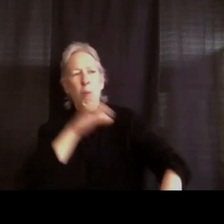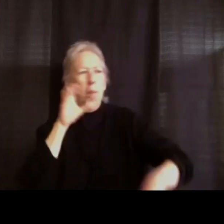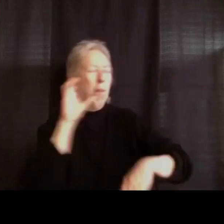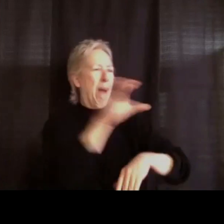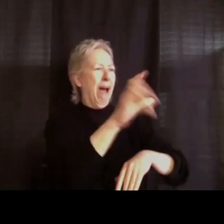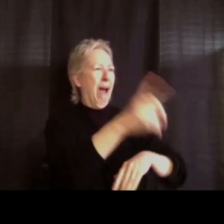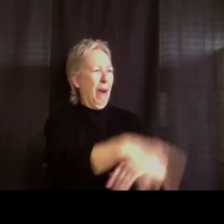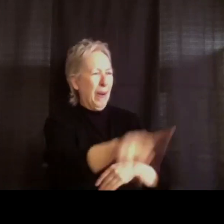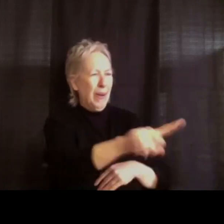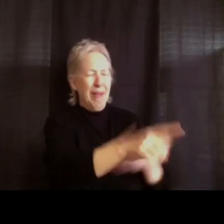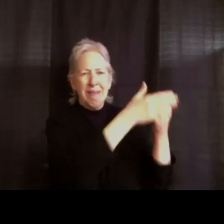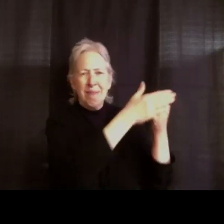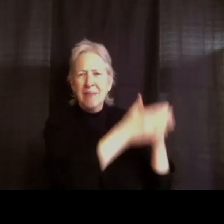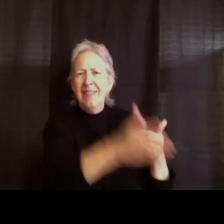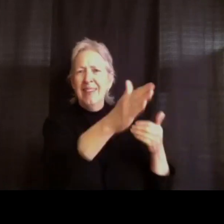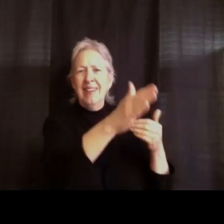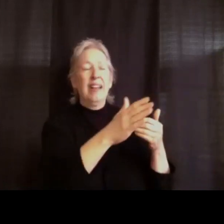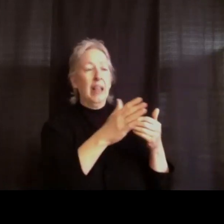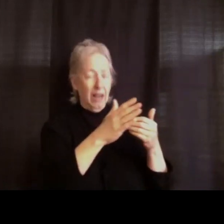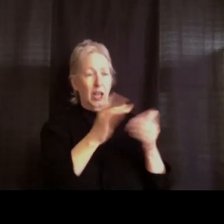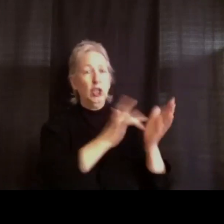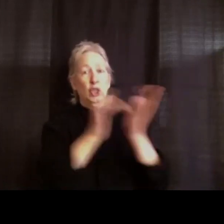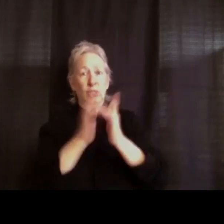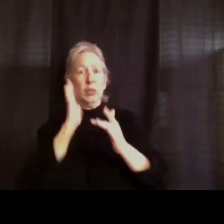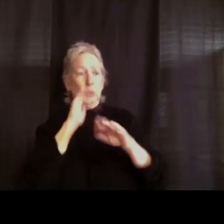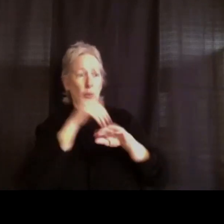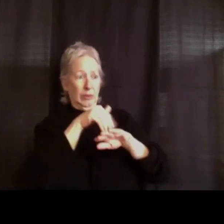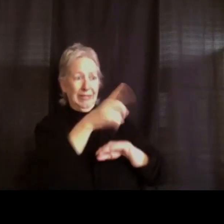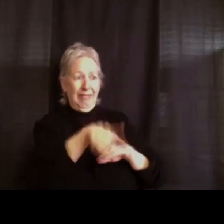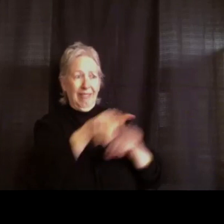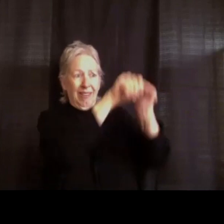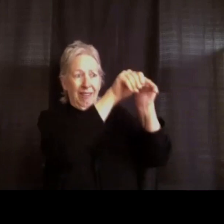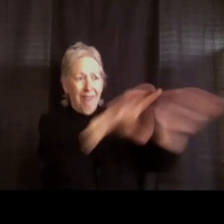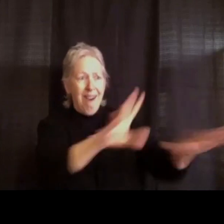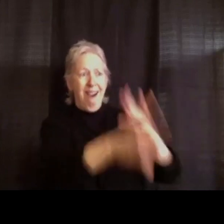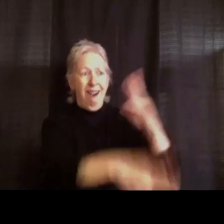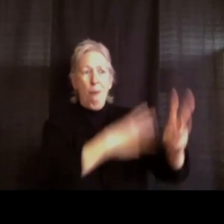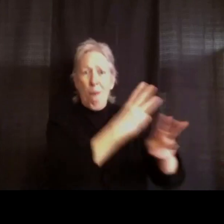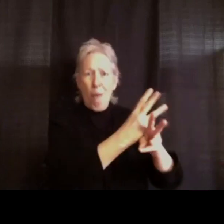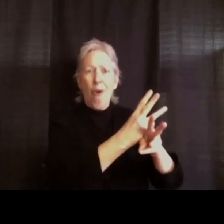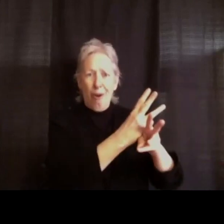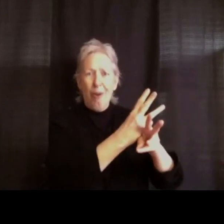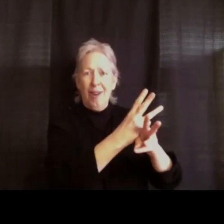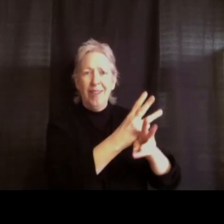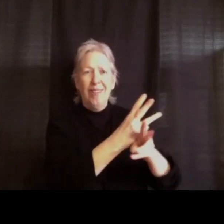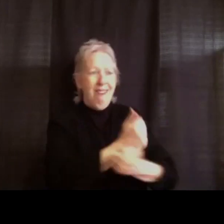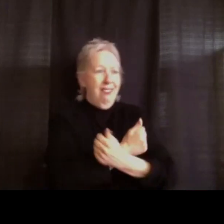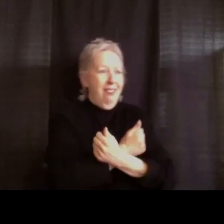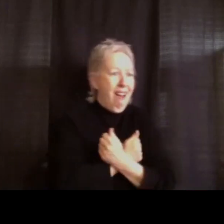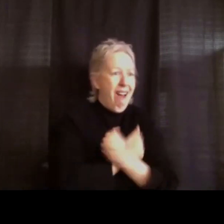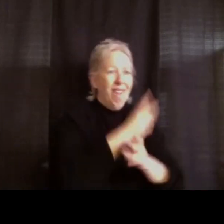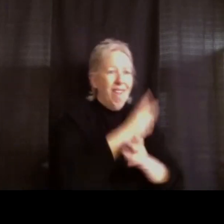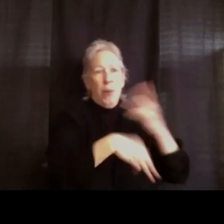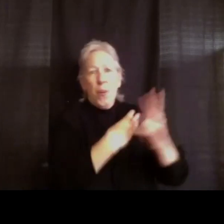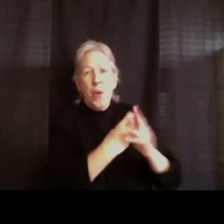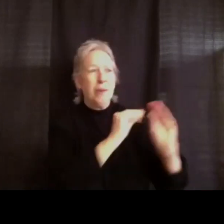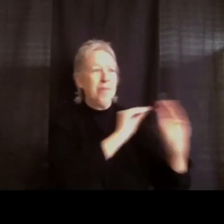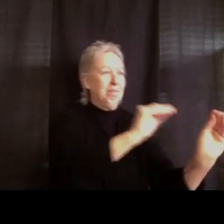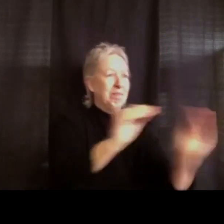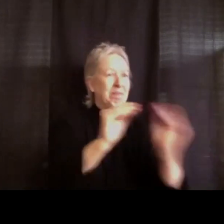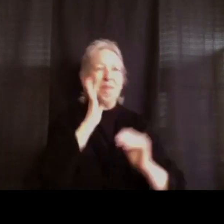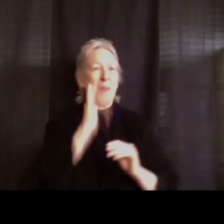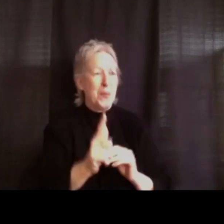then send them into the world to love this world as God loves it. Though the world